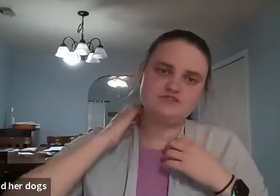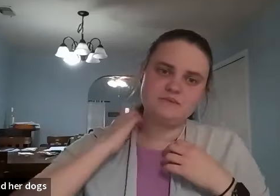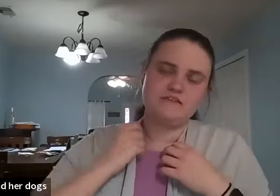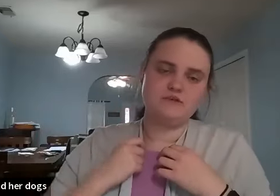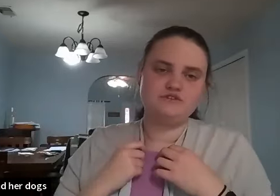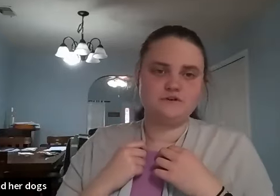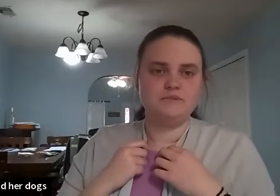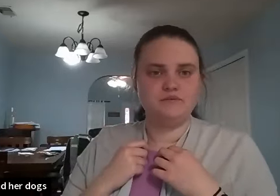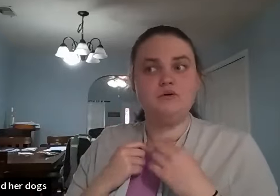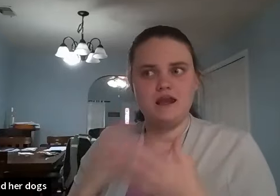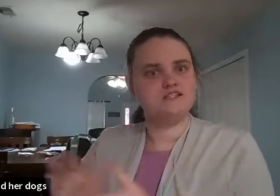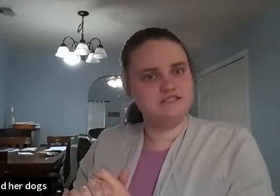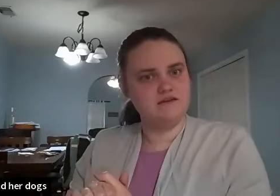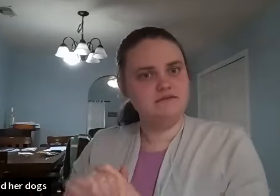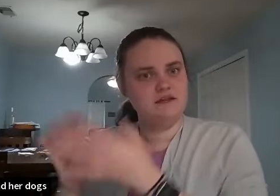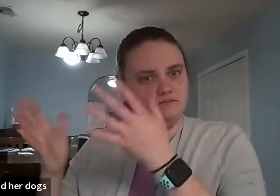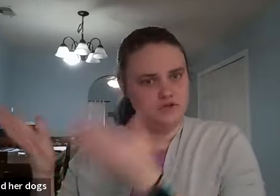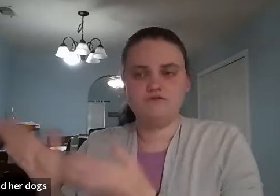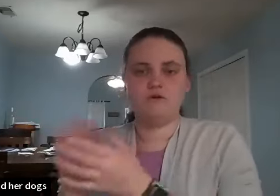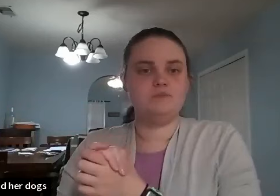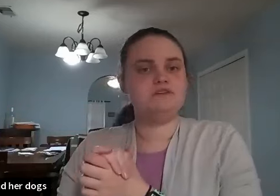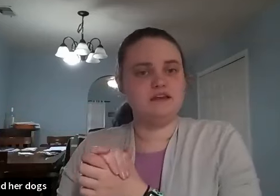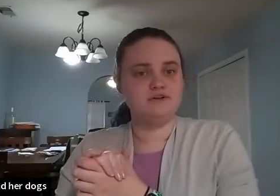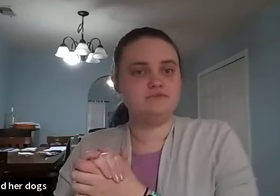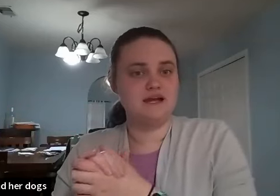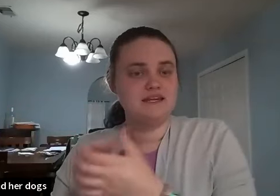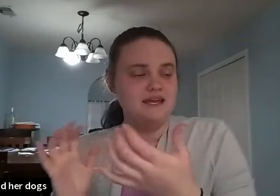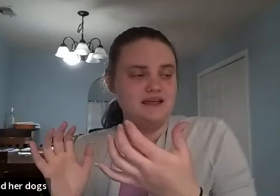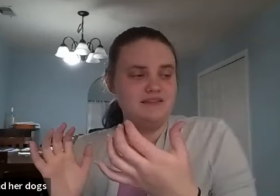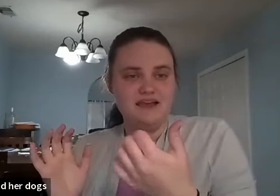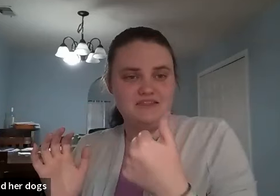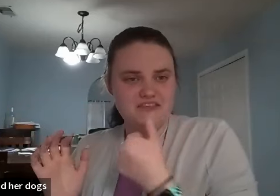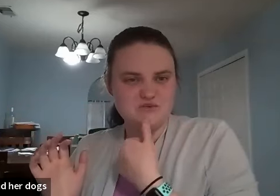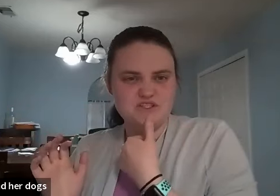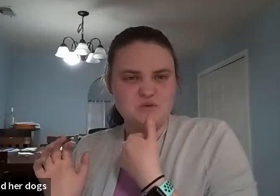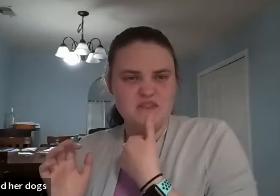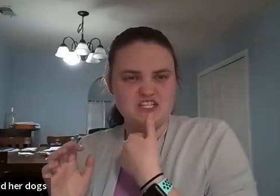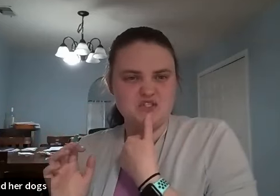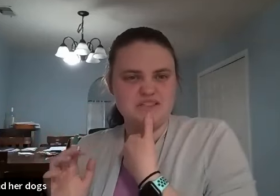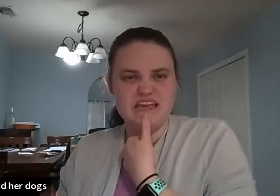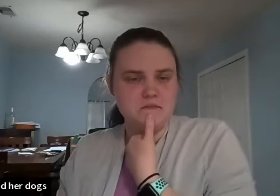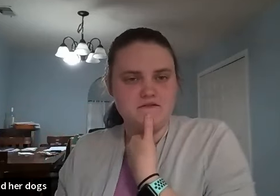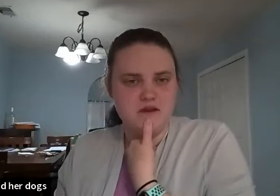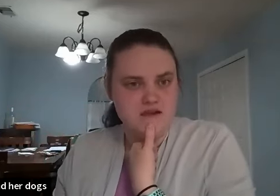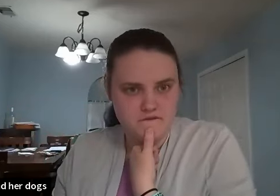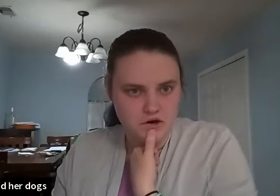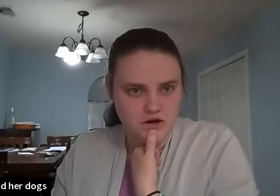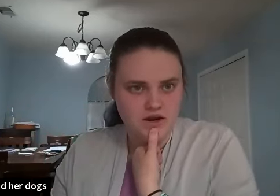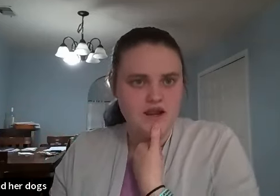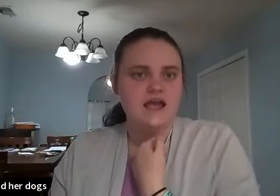respect that those are for people who are actually deaf and, you know, have grown up with the language. But like, this was the one that just would take me forever. And